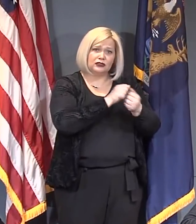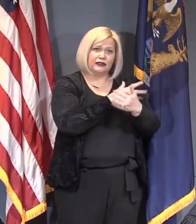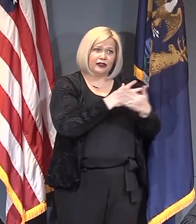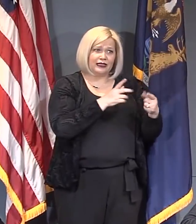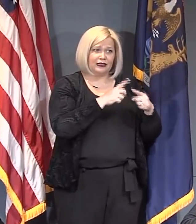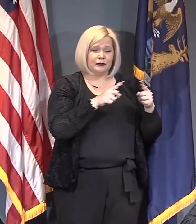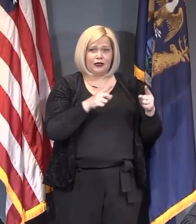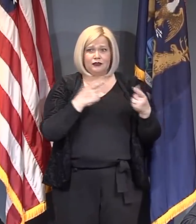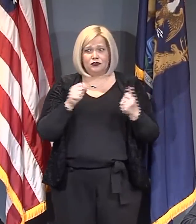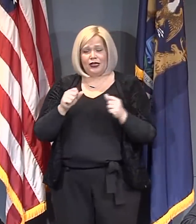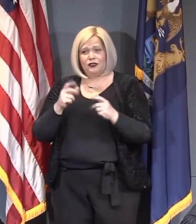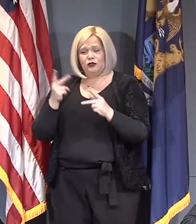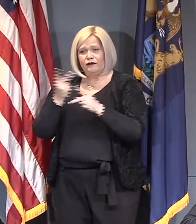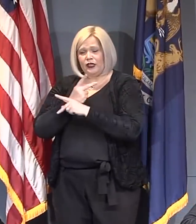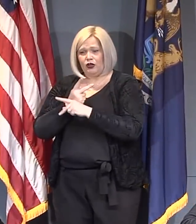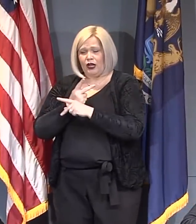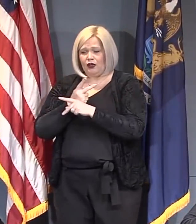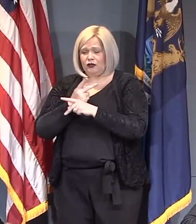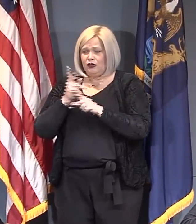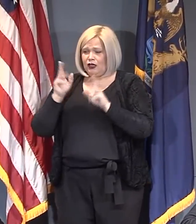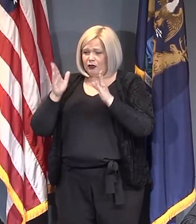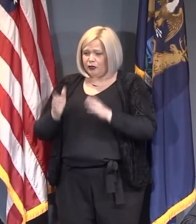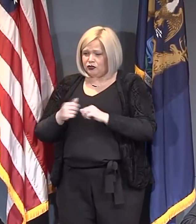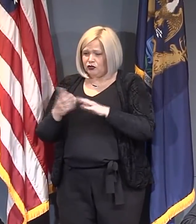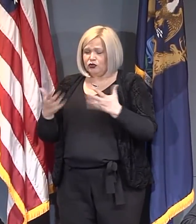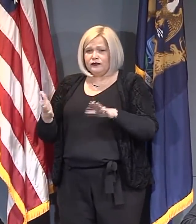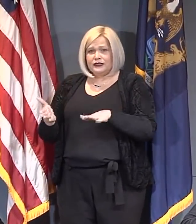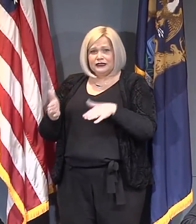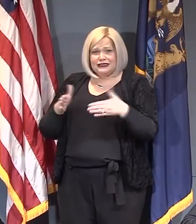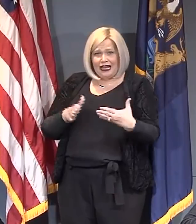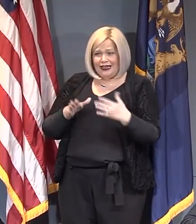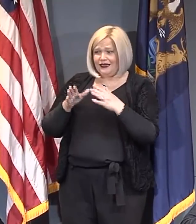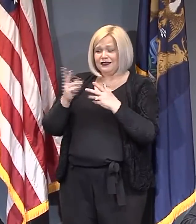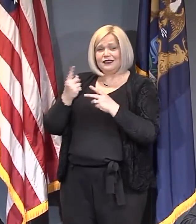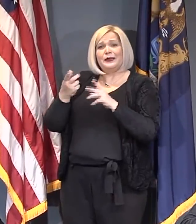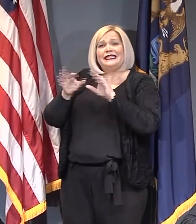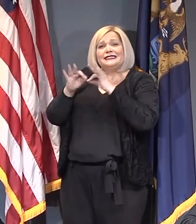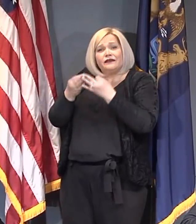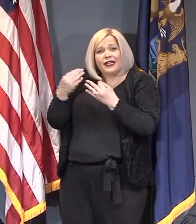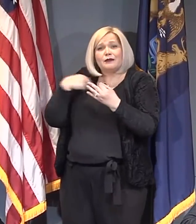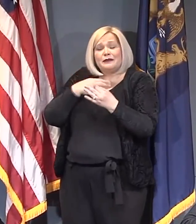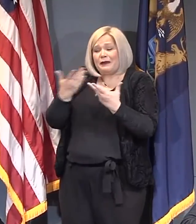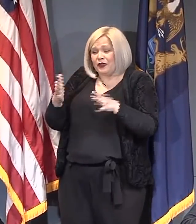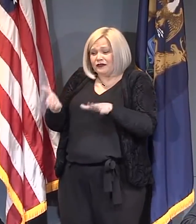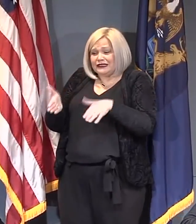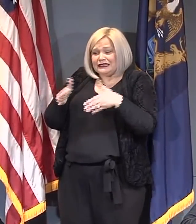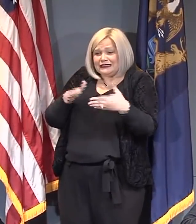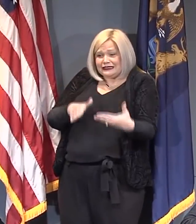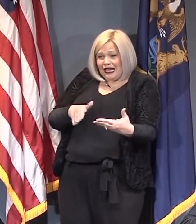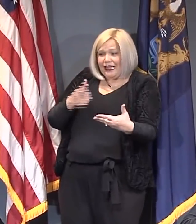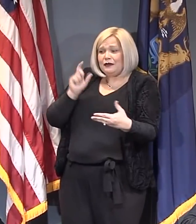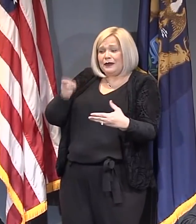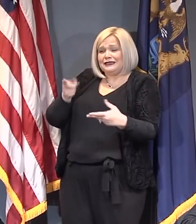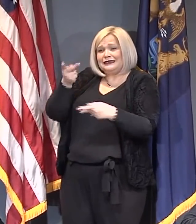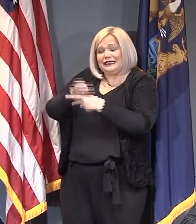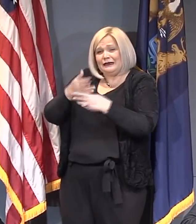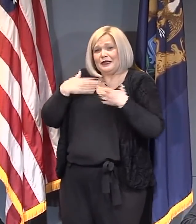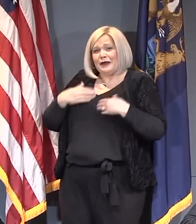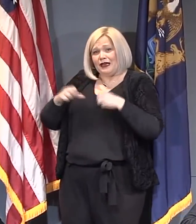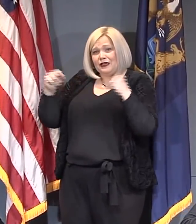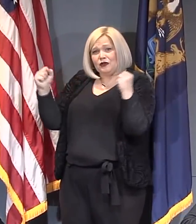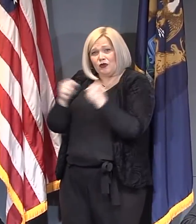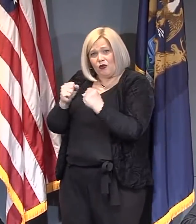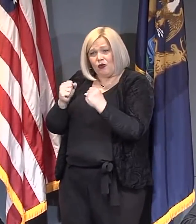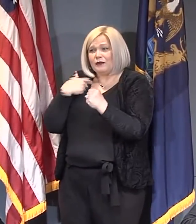storage for deceased loved ones of people who we need to make sure we're careful, that we handle the